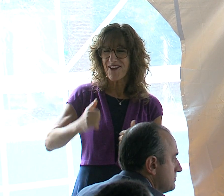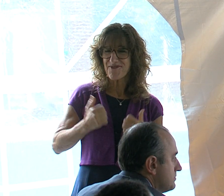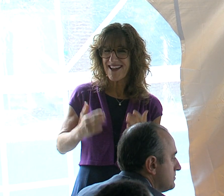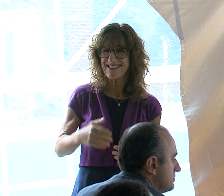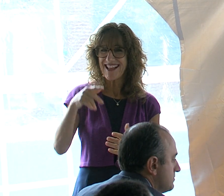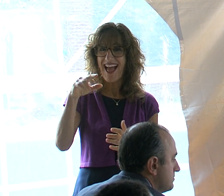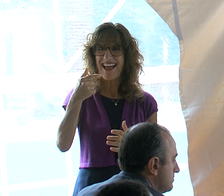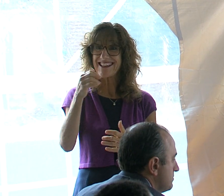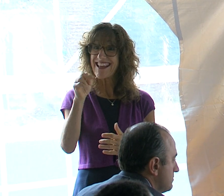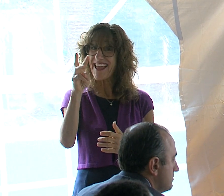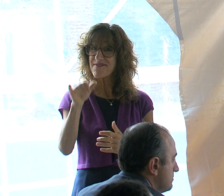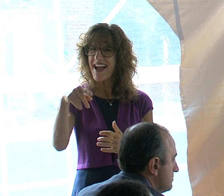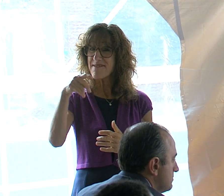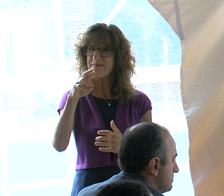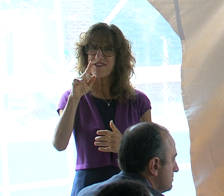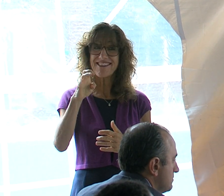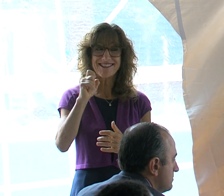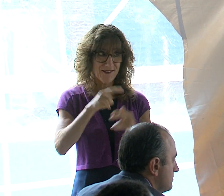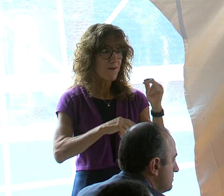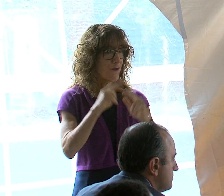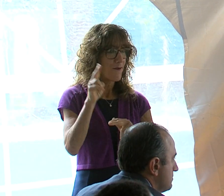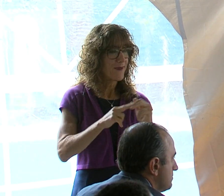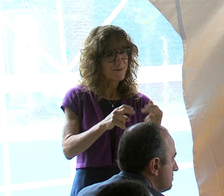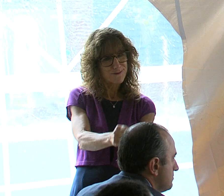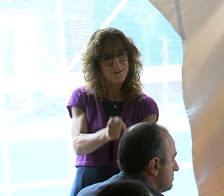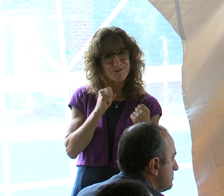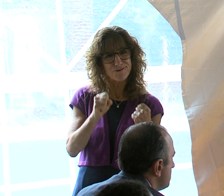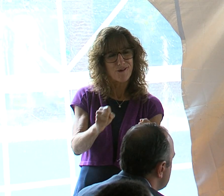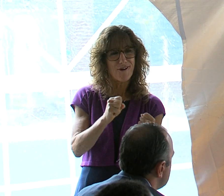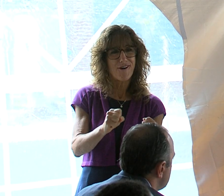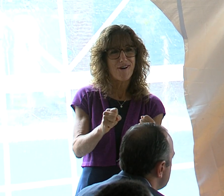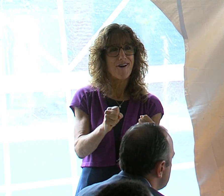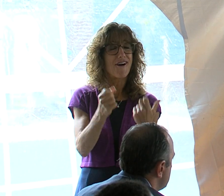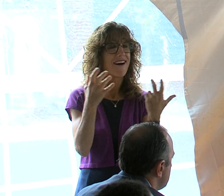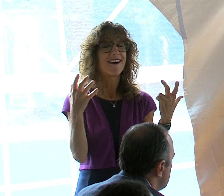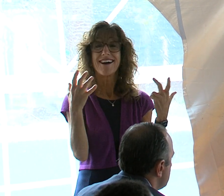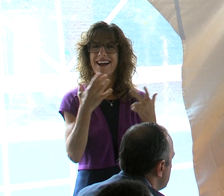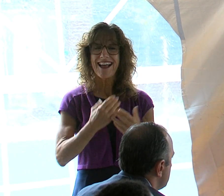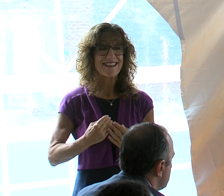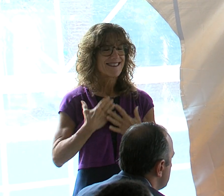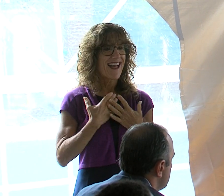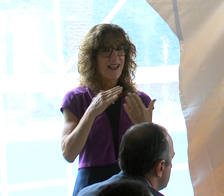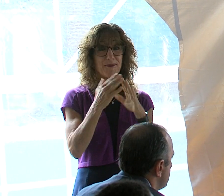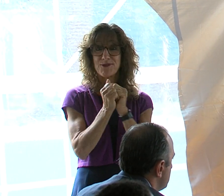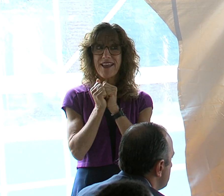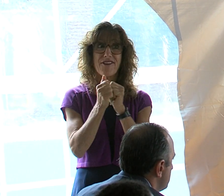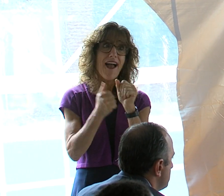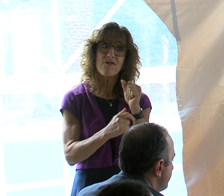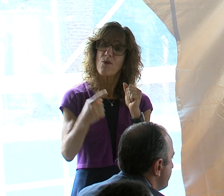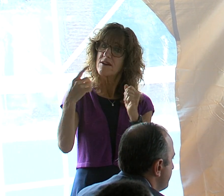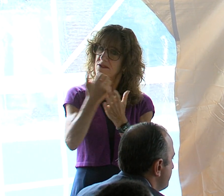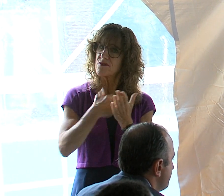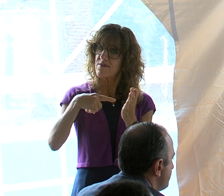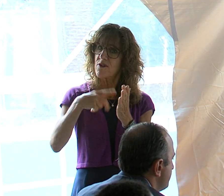at Peerless will build a strong and vibrant community together. Everyone deserves an affordable place to